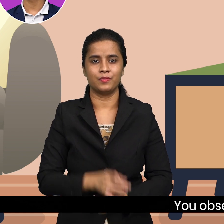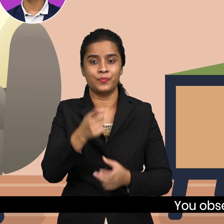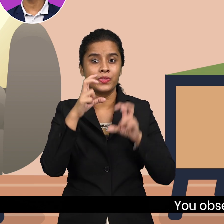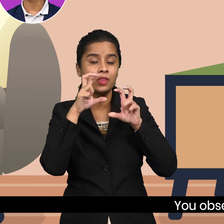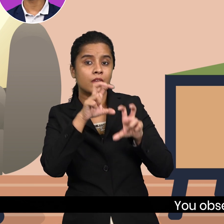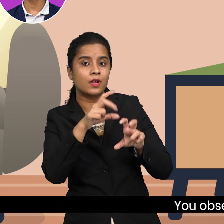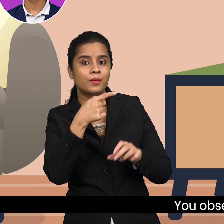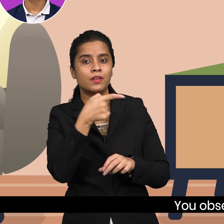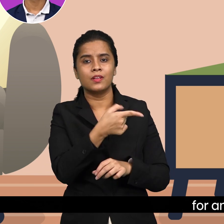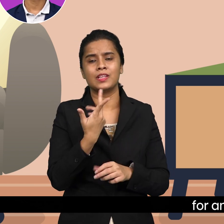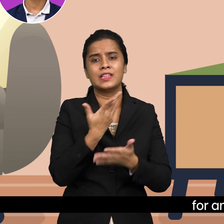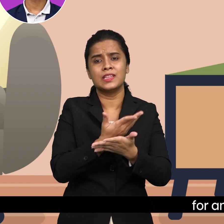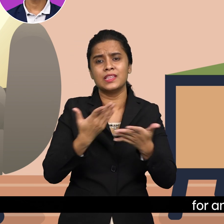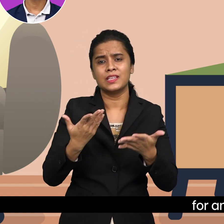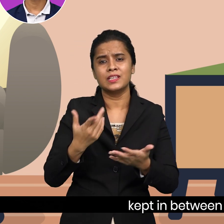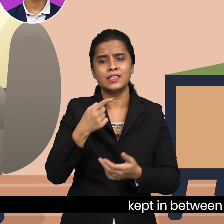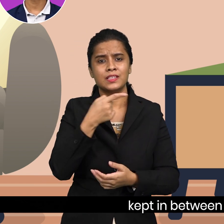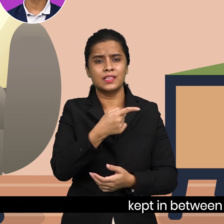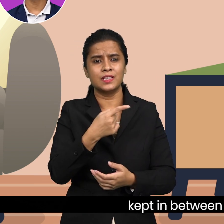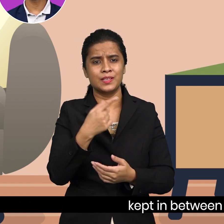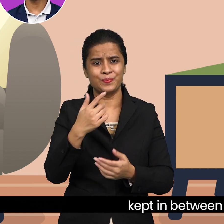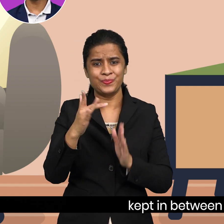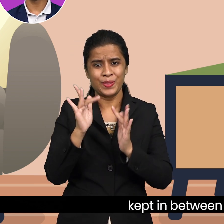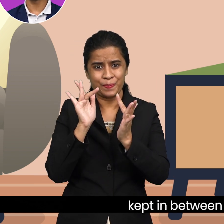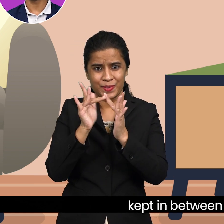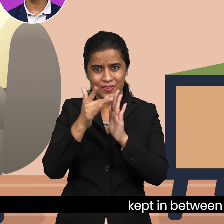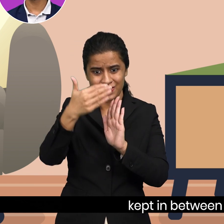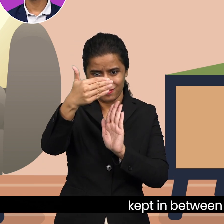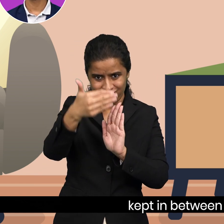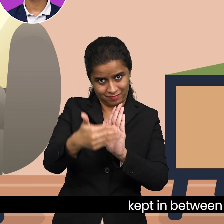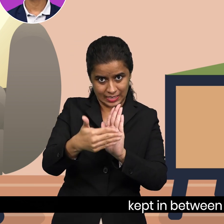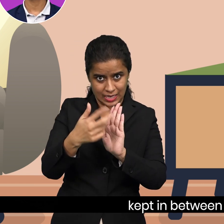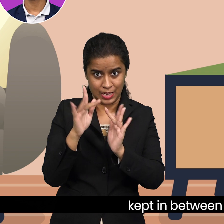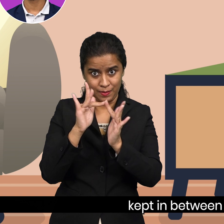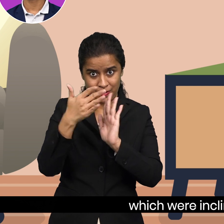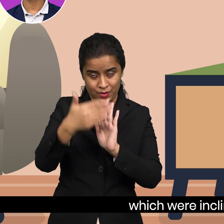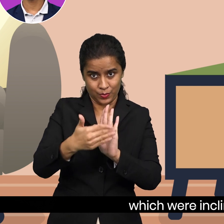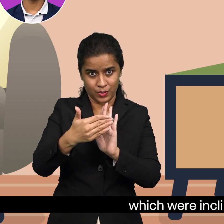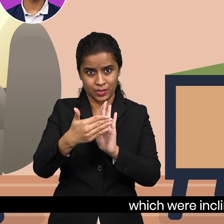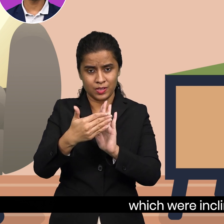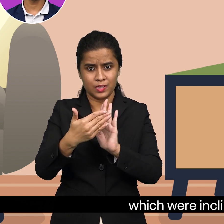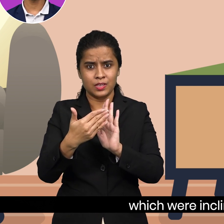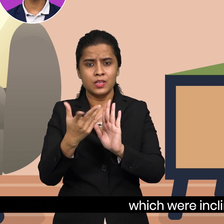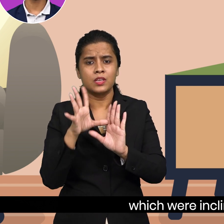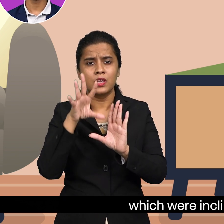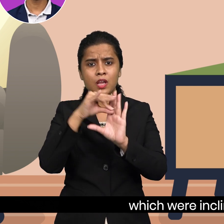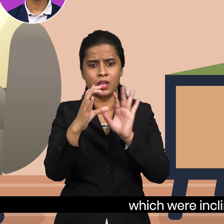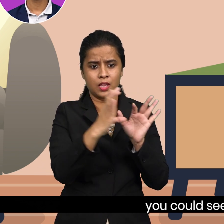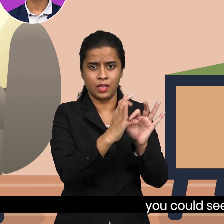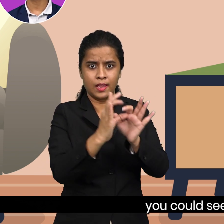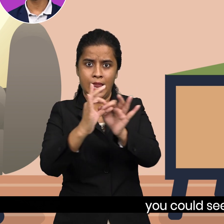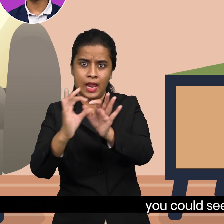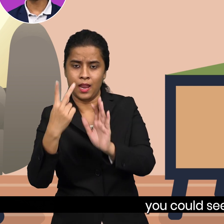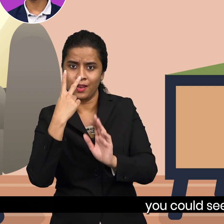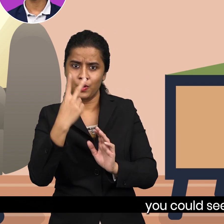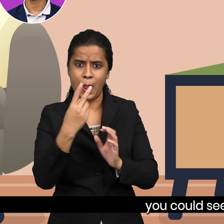You observe that for an object kept in between 2 plane mirrors, which were inclined to each other, you